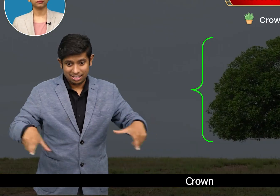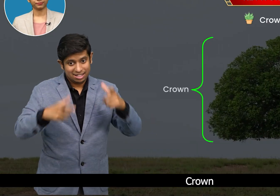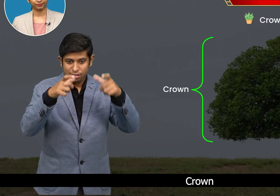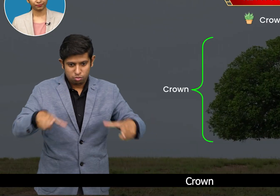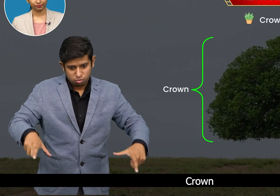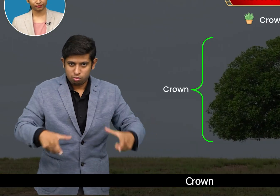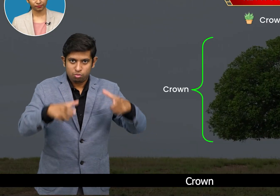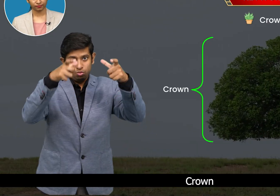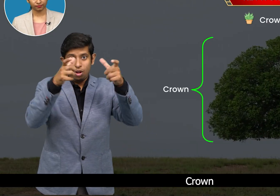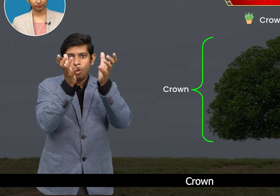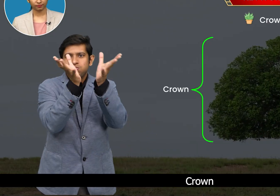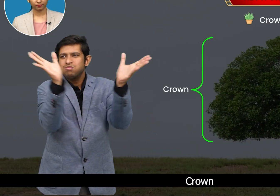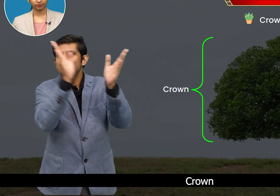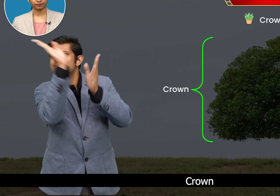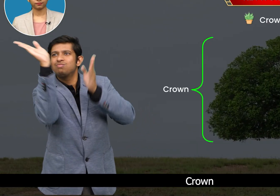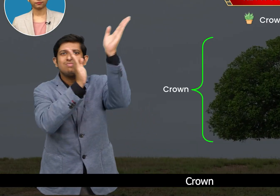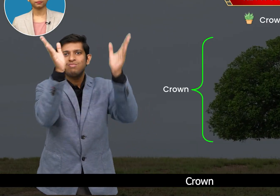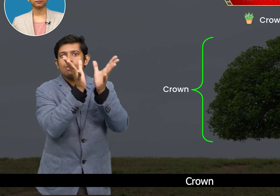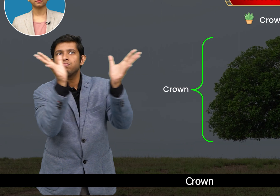crown,